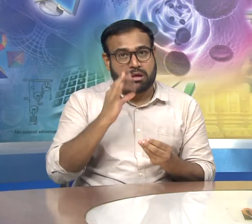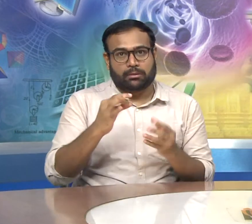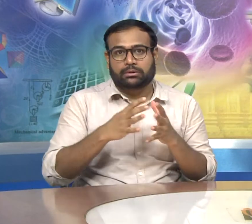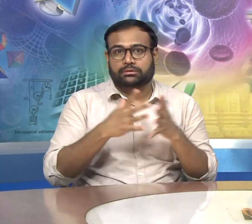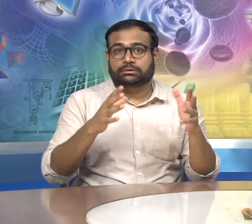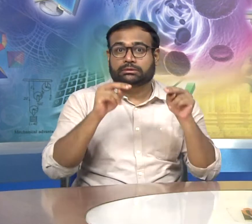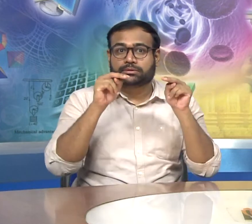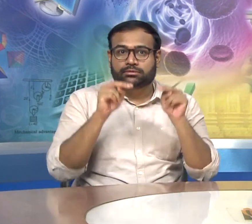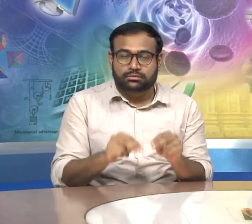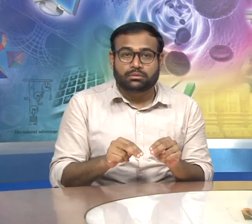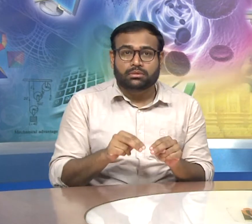libraries.